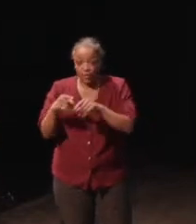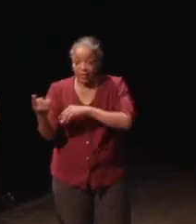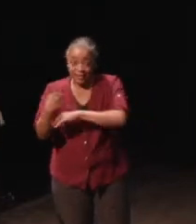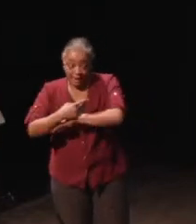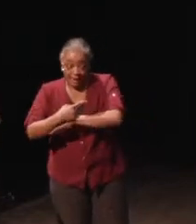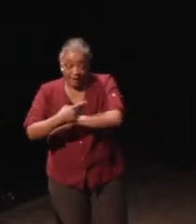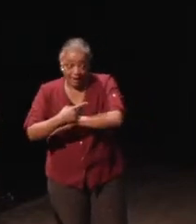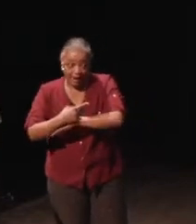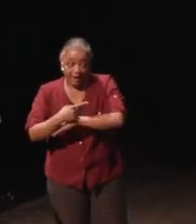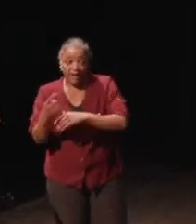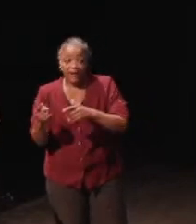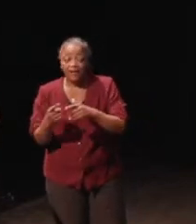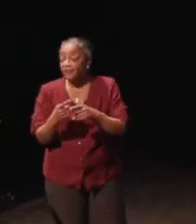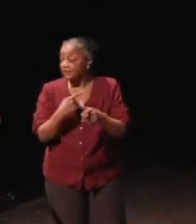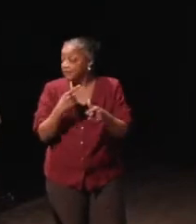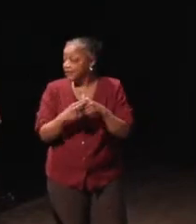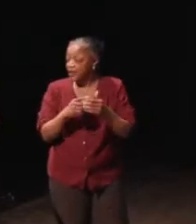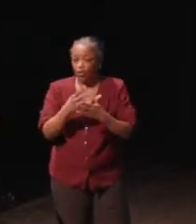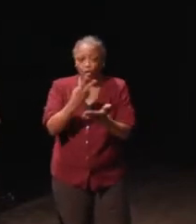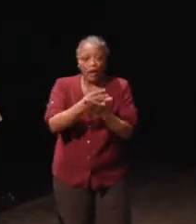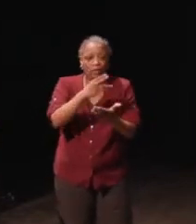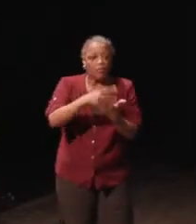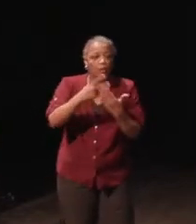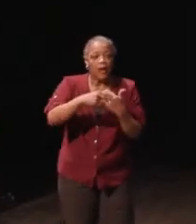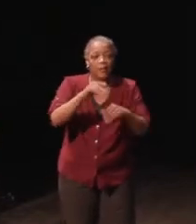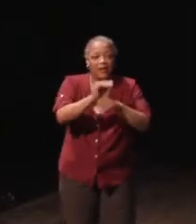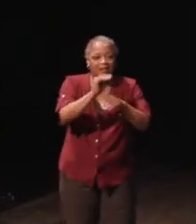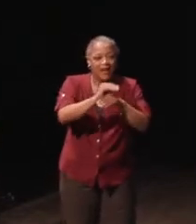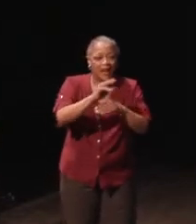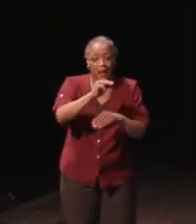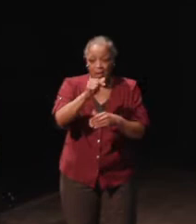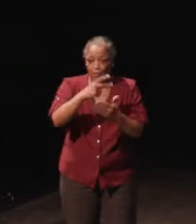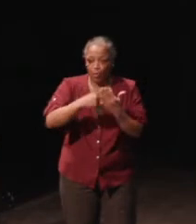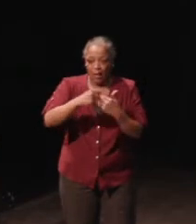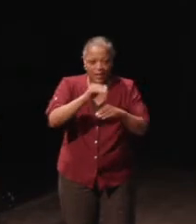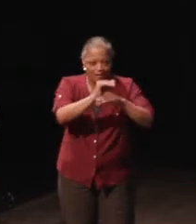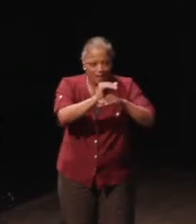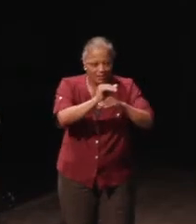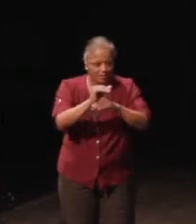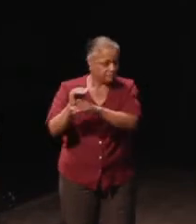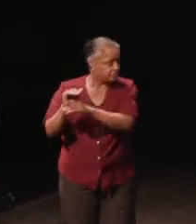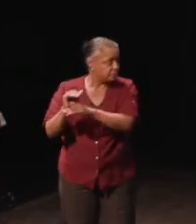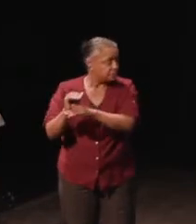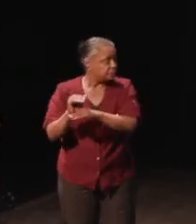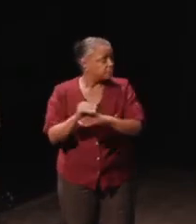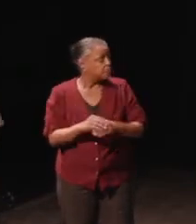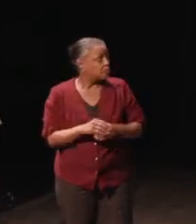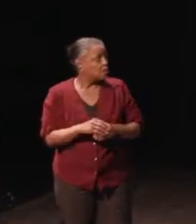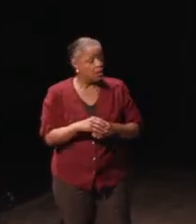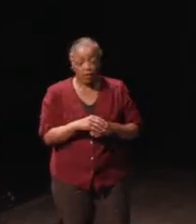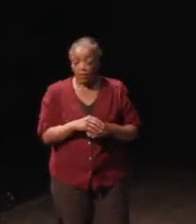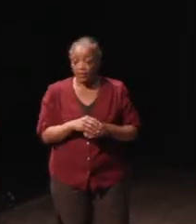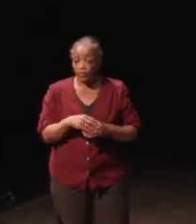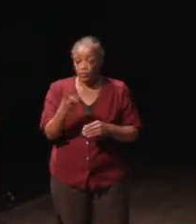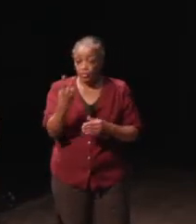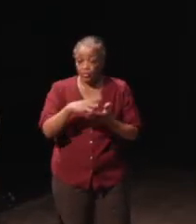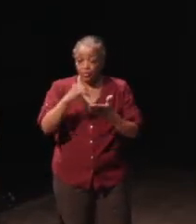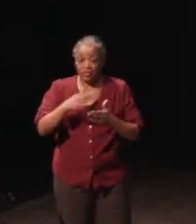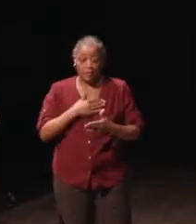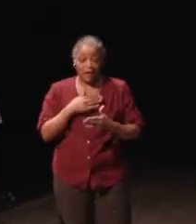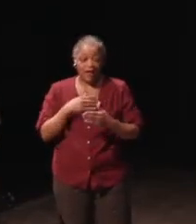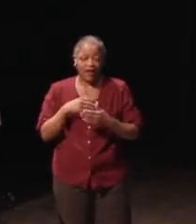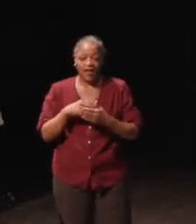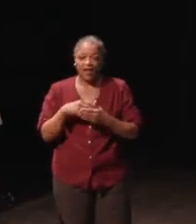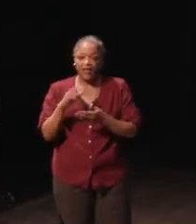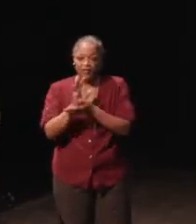and then they go to the graduate program at night, the master's program at night. And then 2 of my students who are in the video